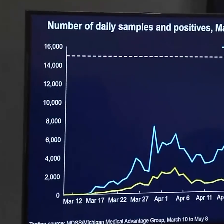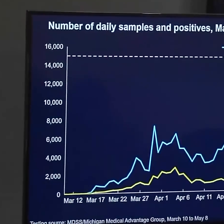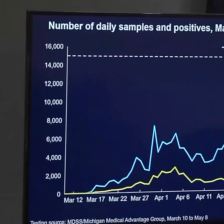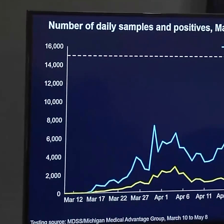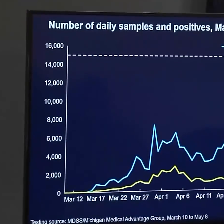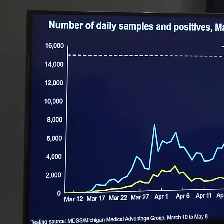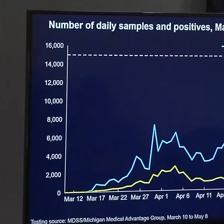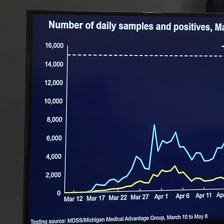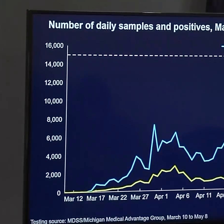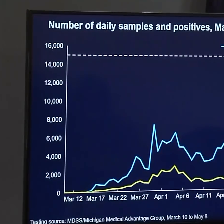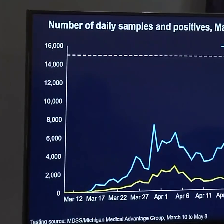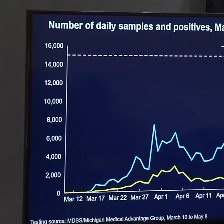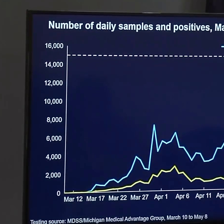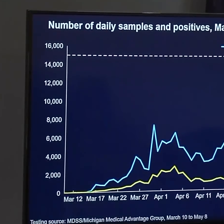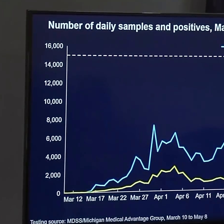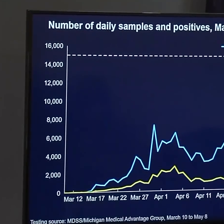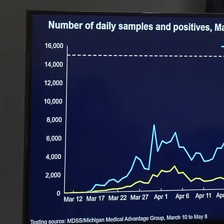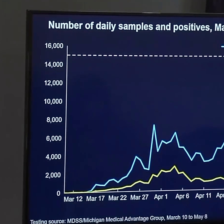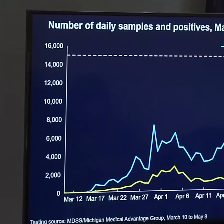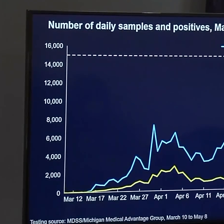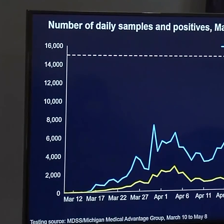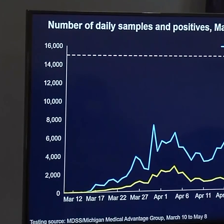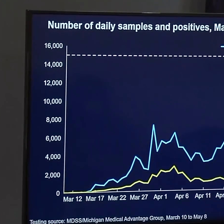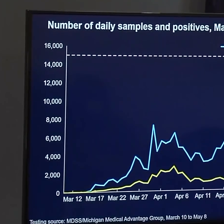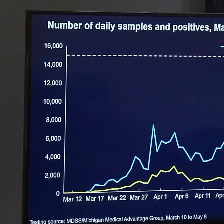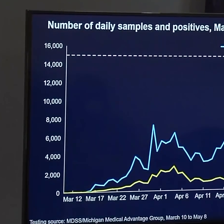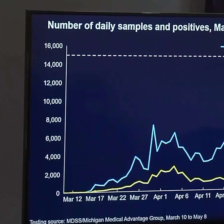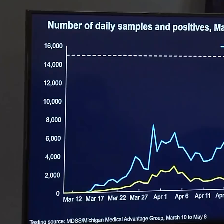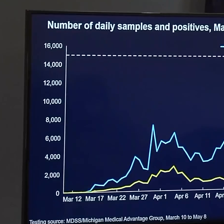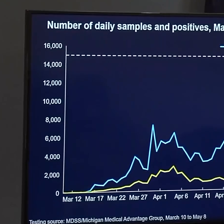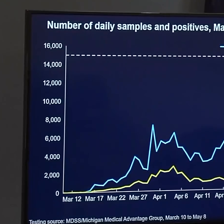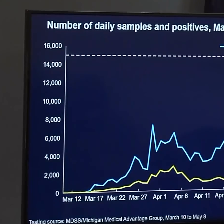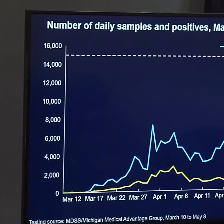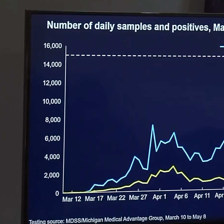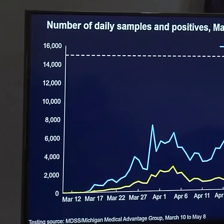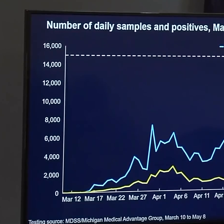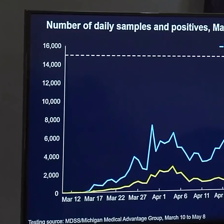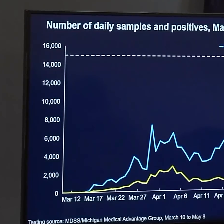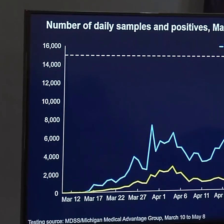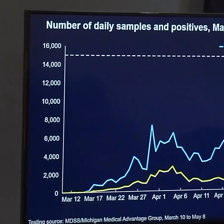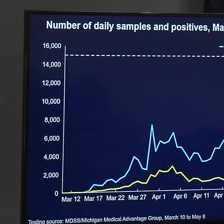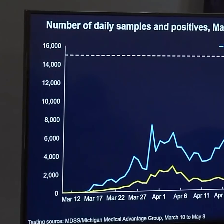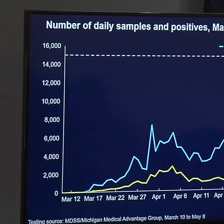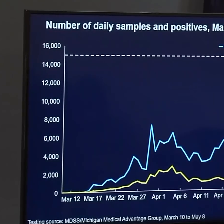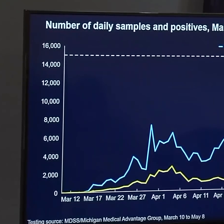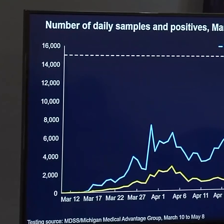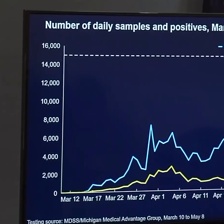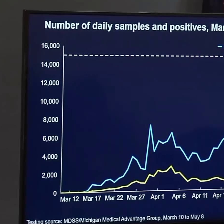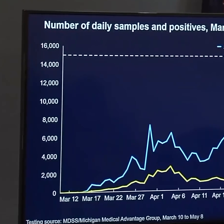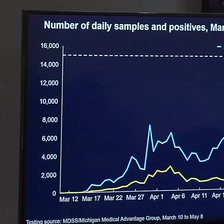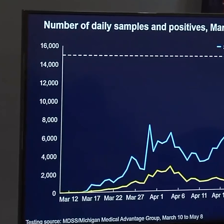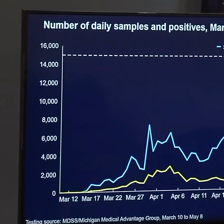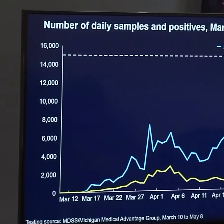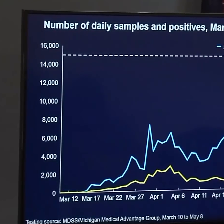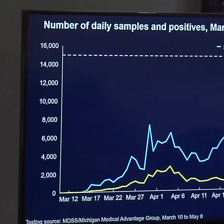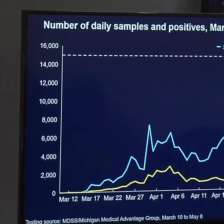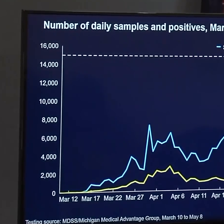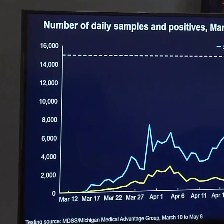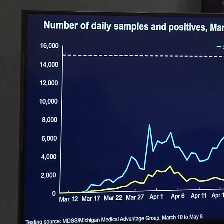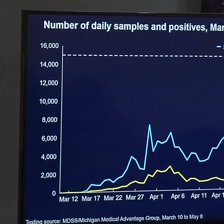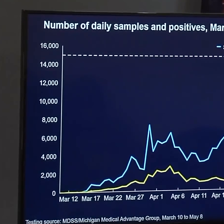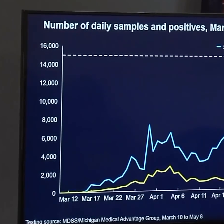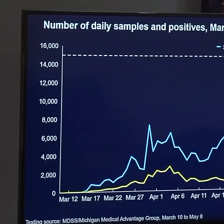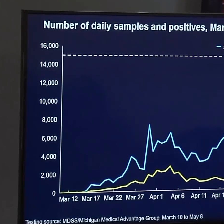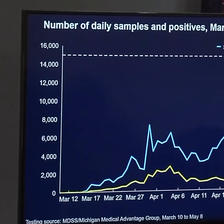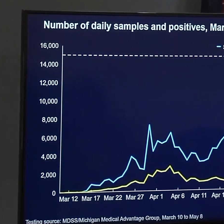now is flattening. It's getting better. But look at our testing. It's improving considerably. This is one key step in